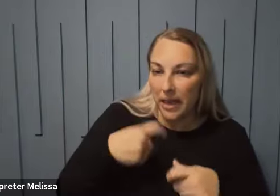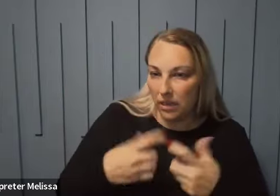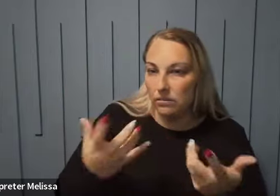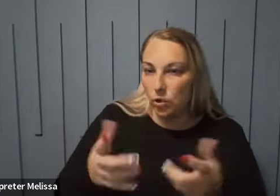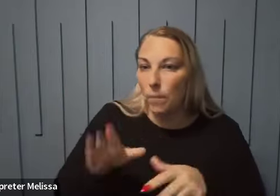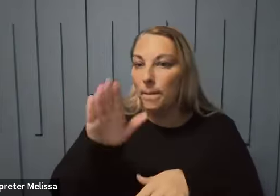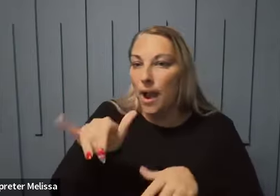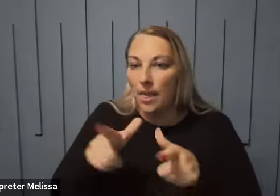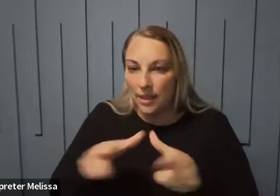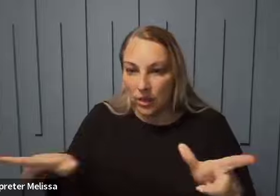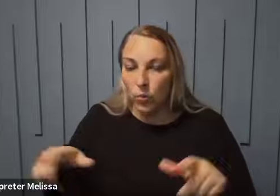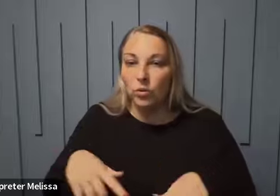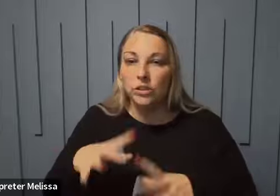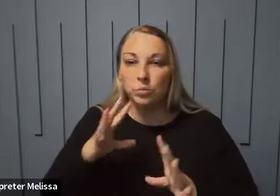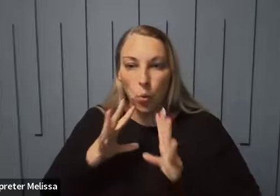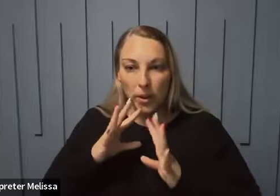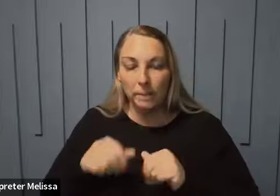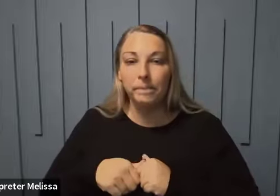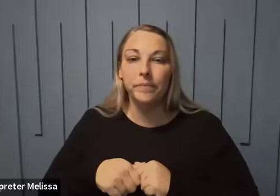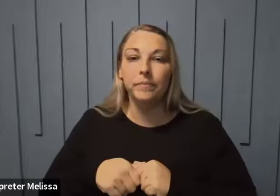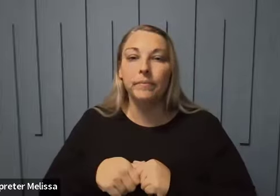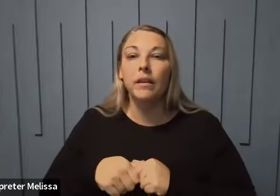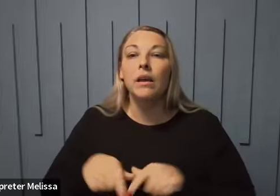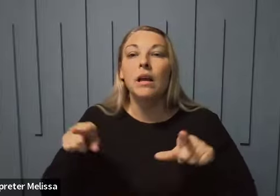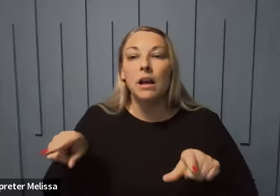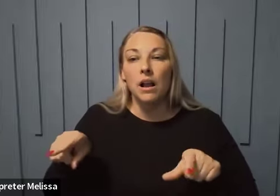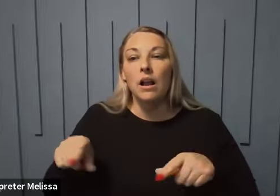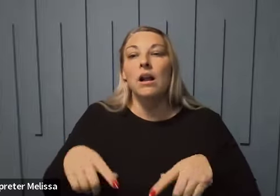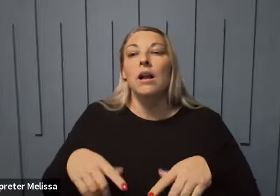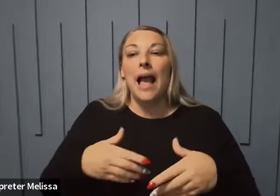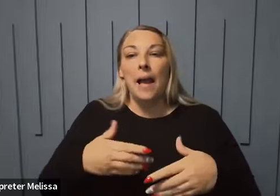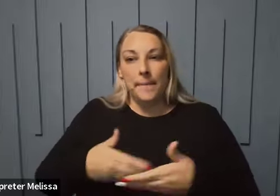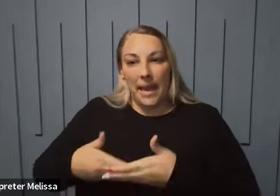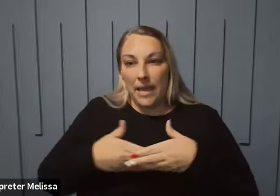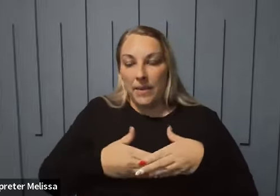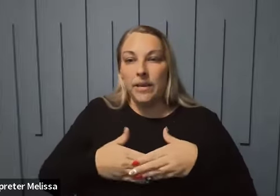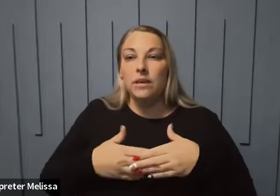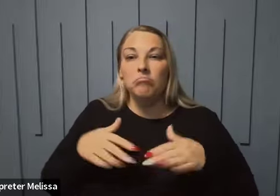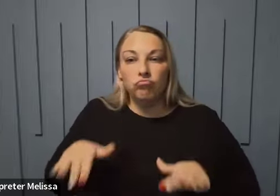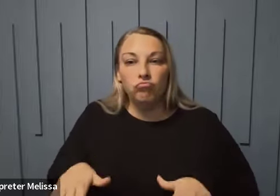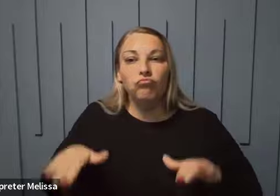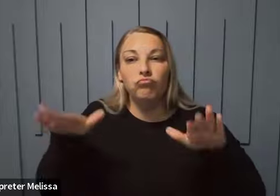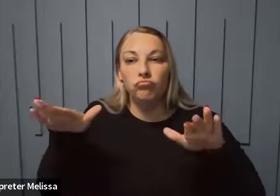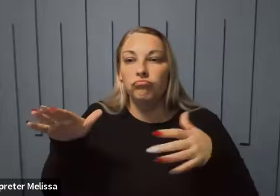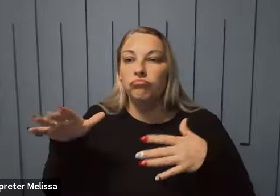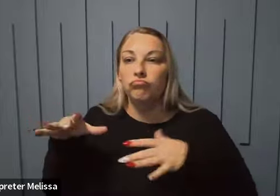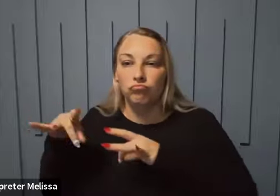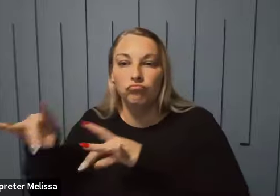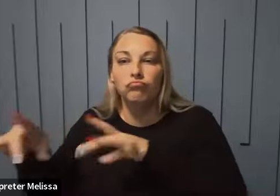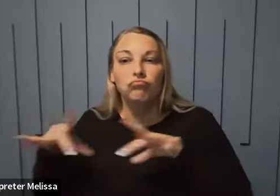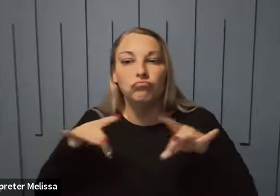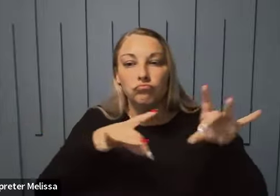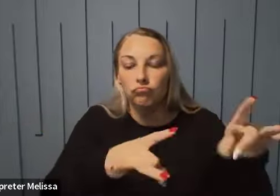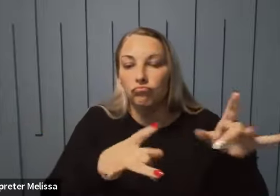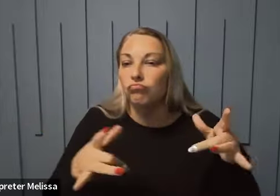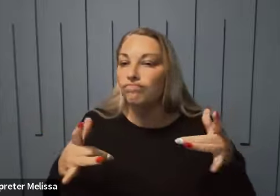languages, as babies, they're able to naturally acquire either language in the spoken form, English and